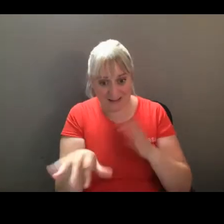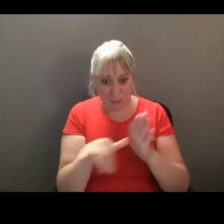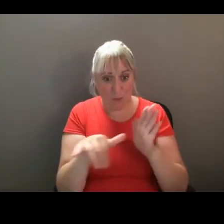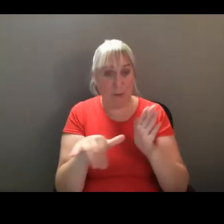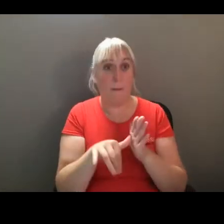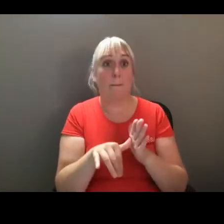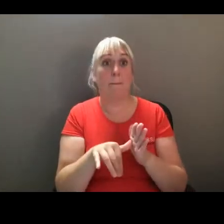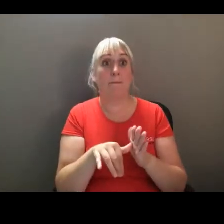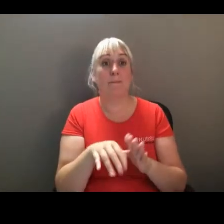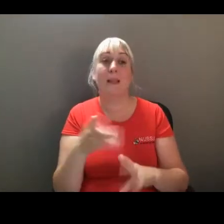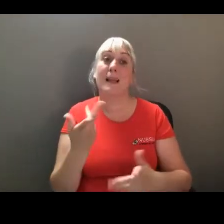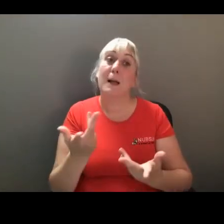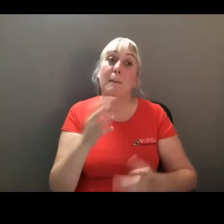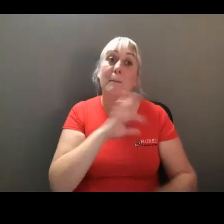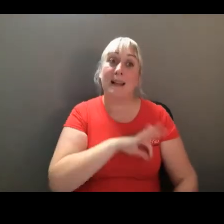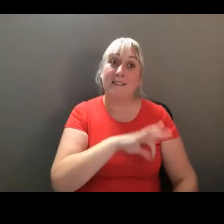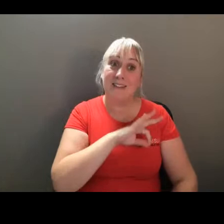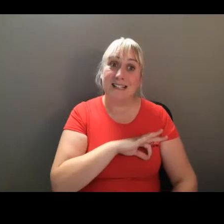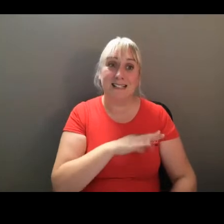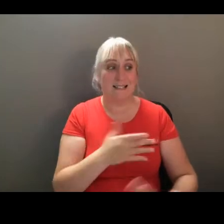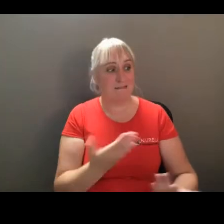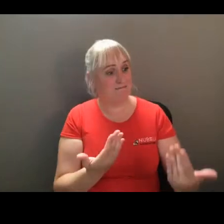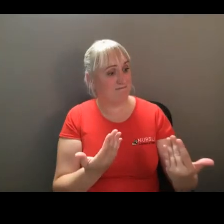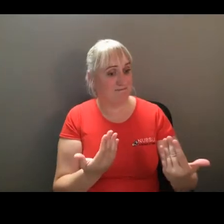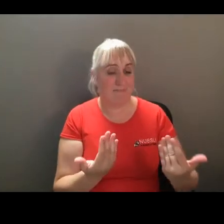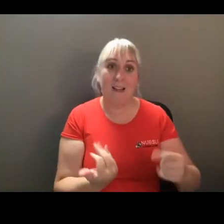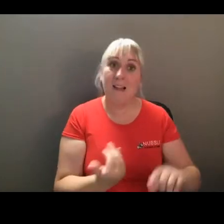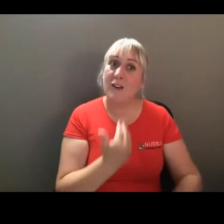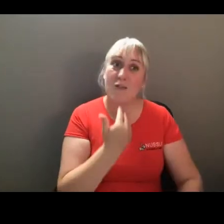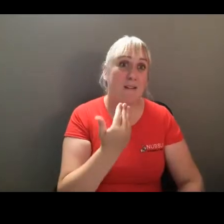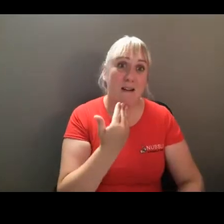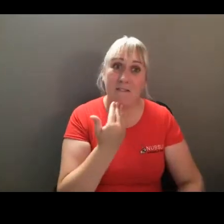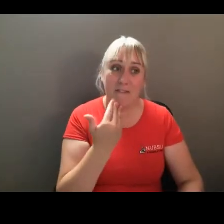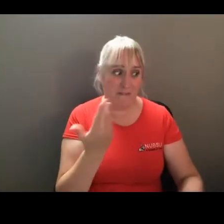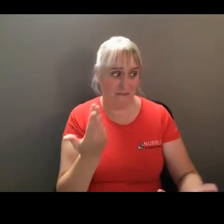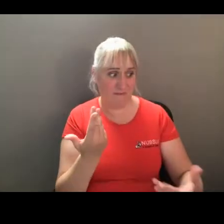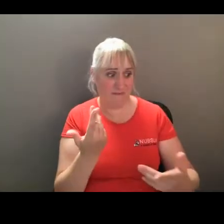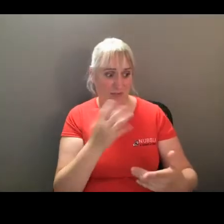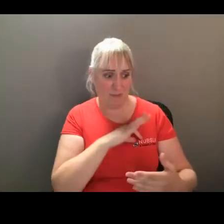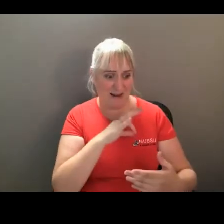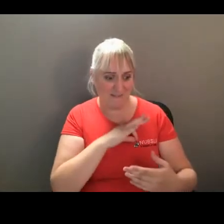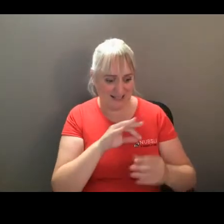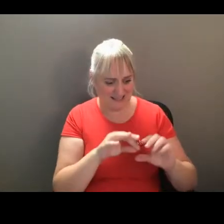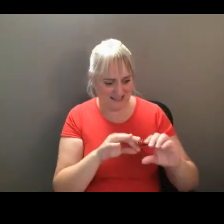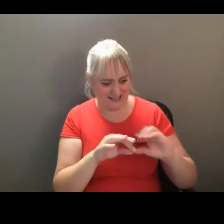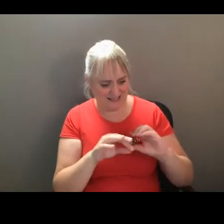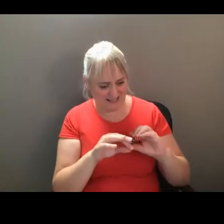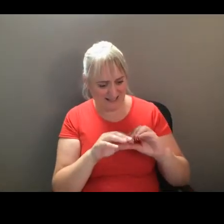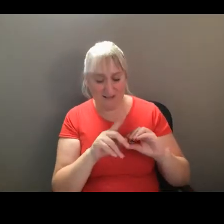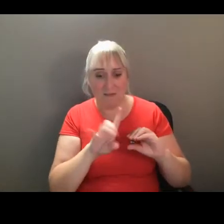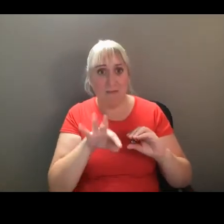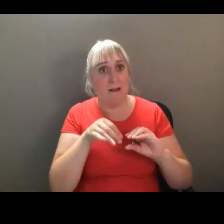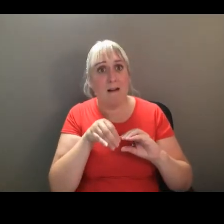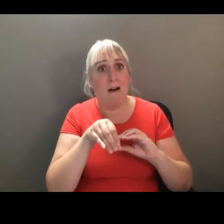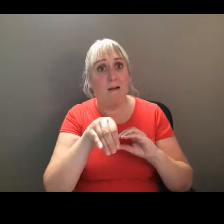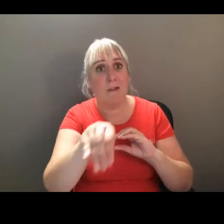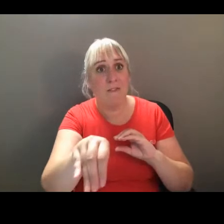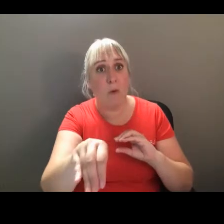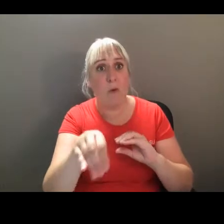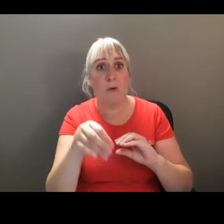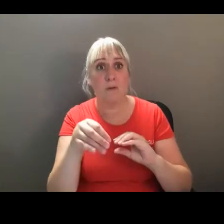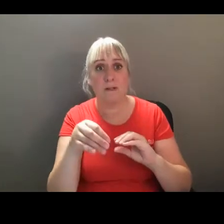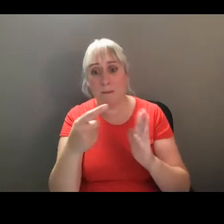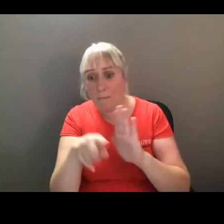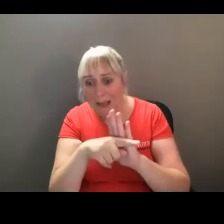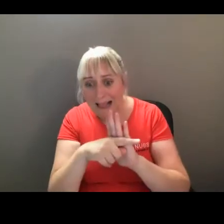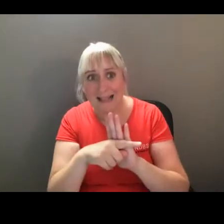security benefits have been inadequate, so people are not even being able to afford their priority bills. That's just to name a few. I could go